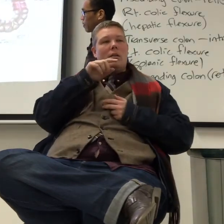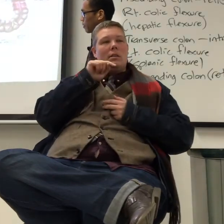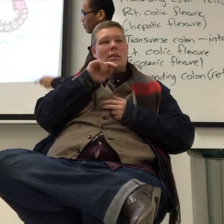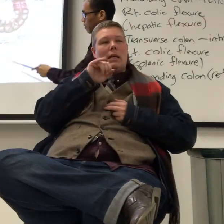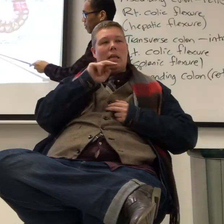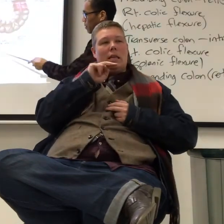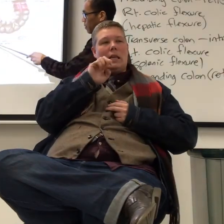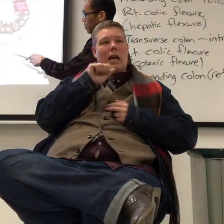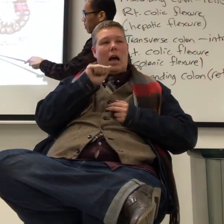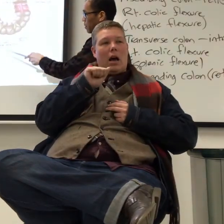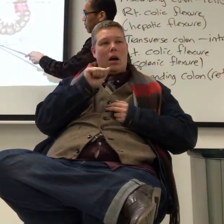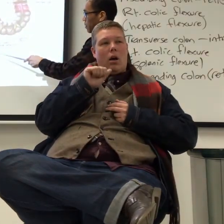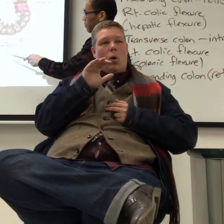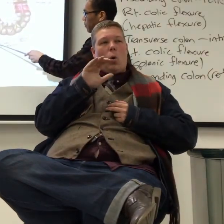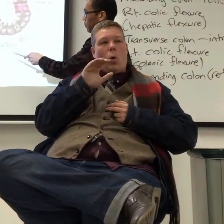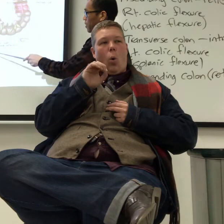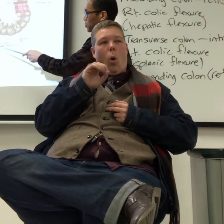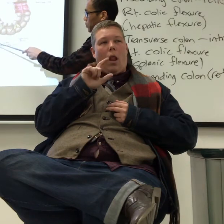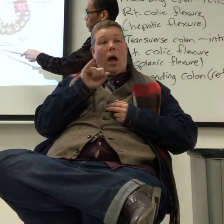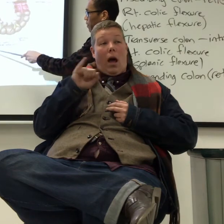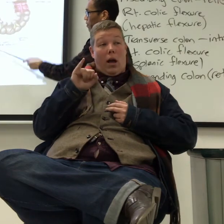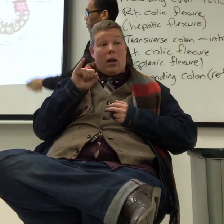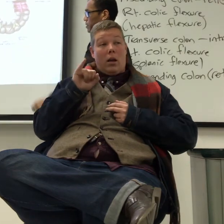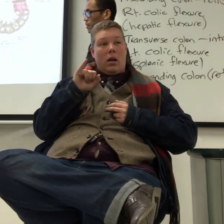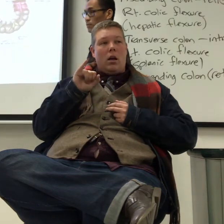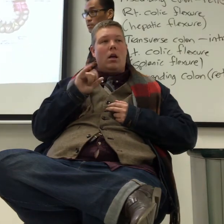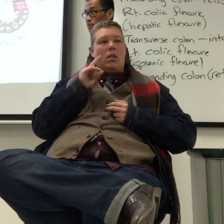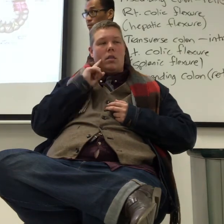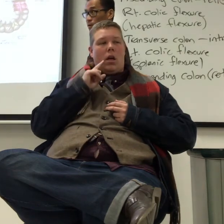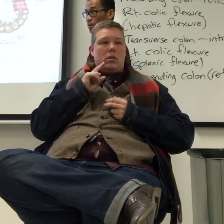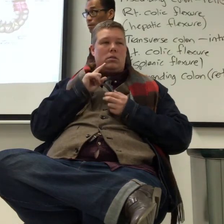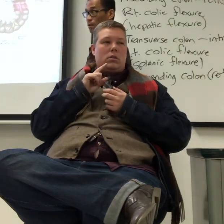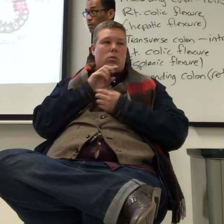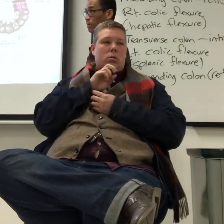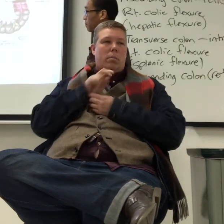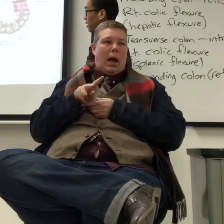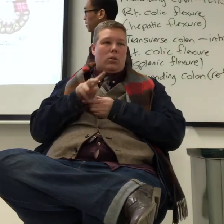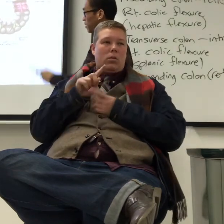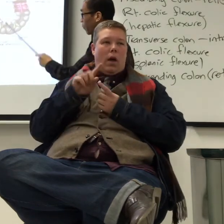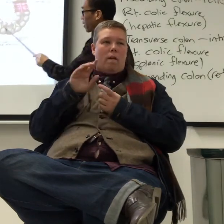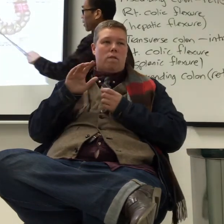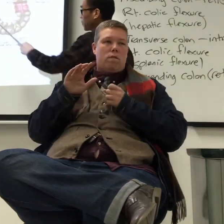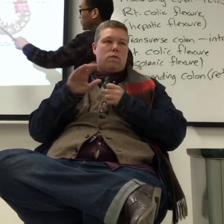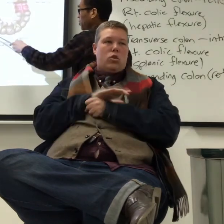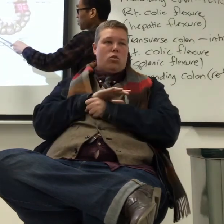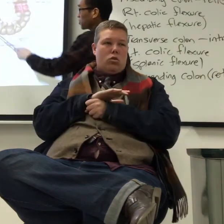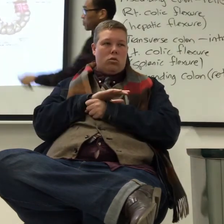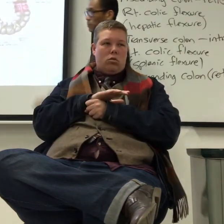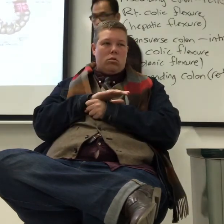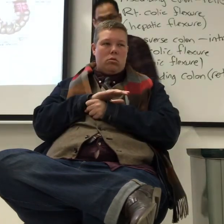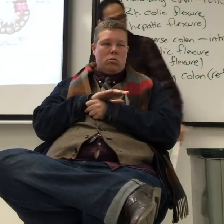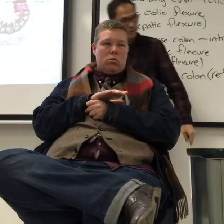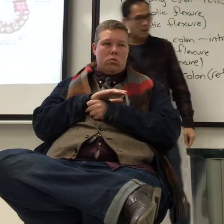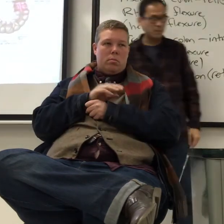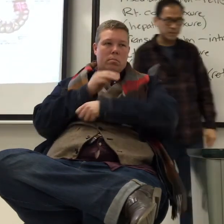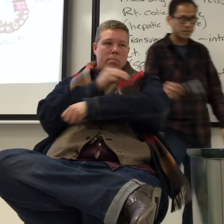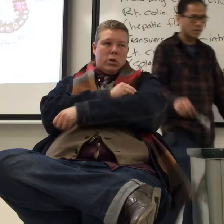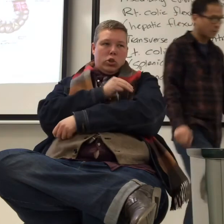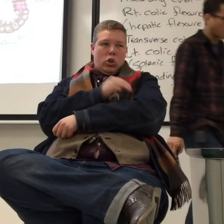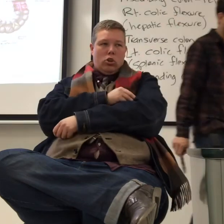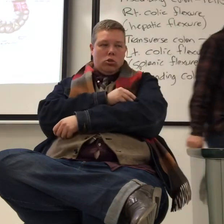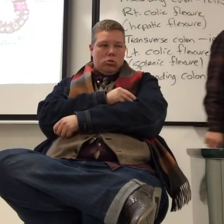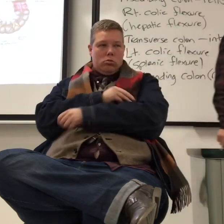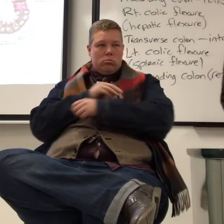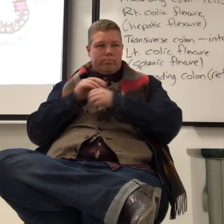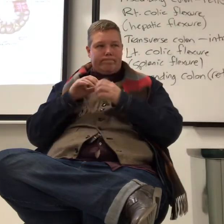layer, the full longitudinal layer of muscularis externa. Okay, somewhere at this juncture. So I'll put as a note